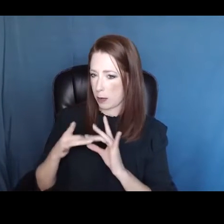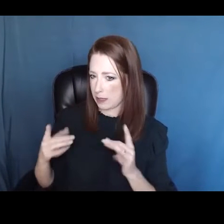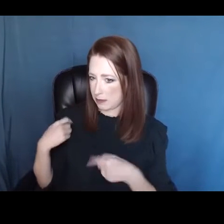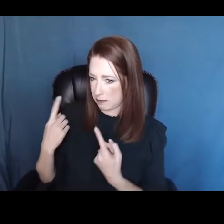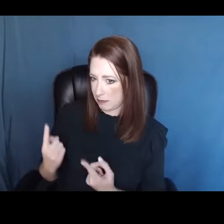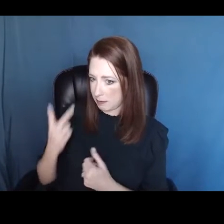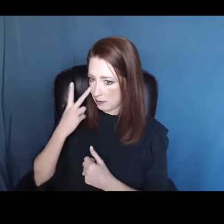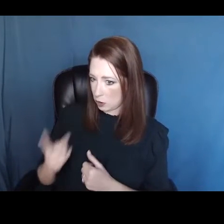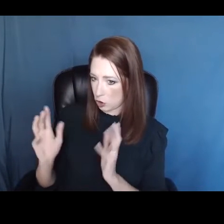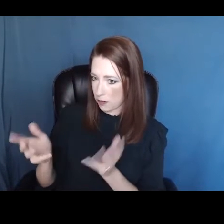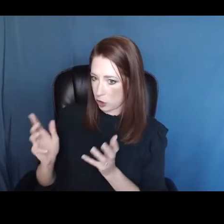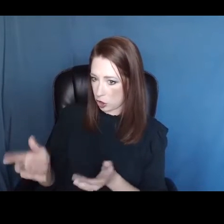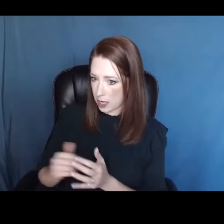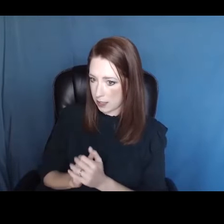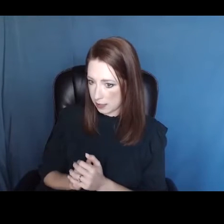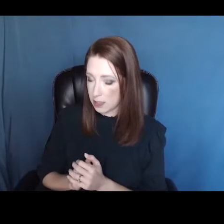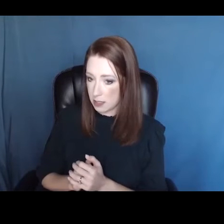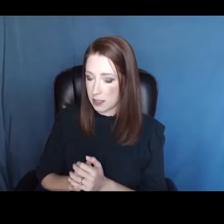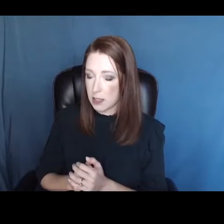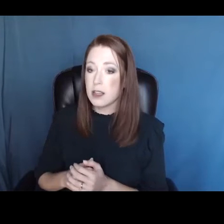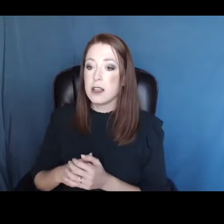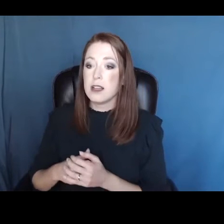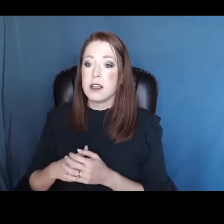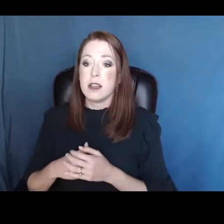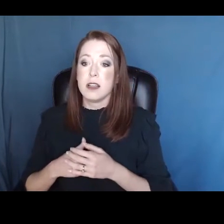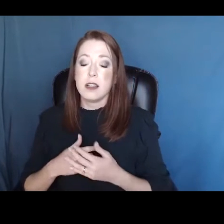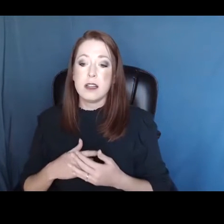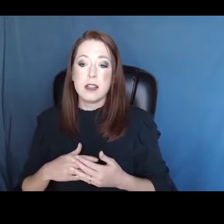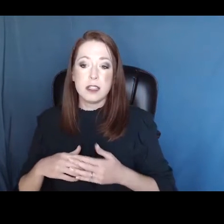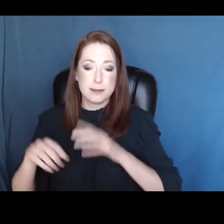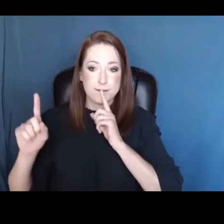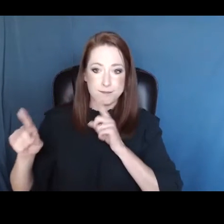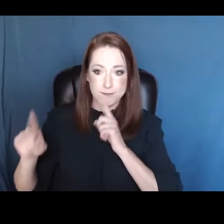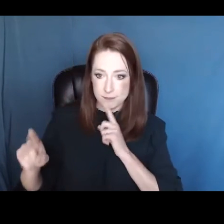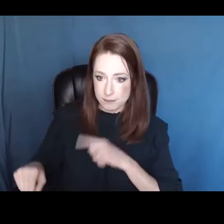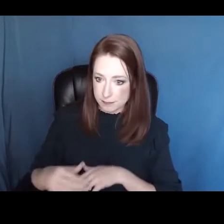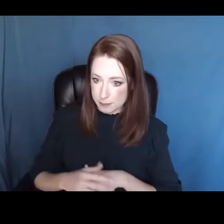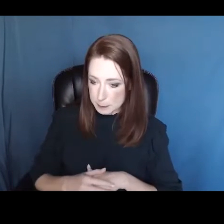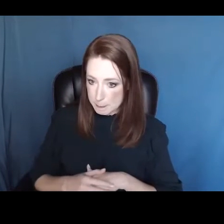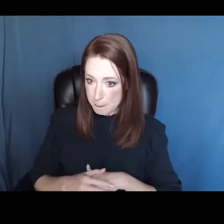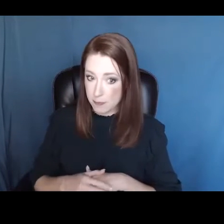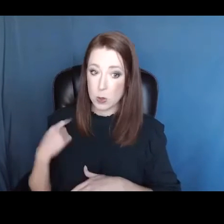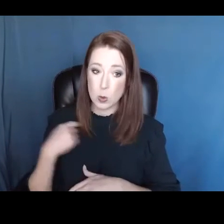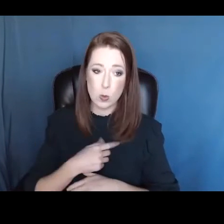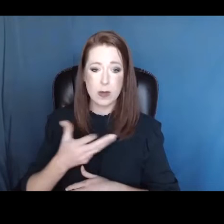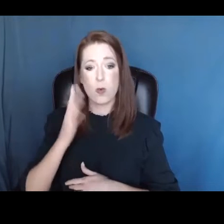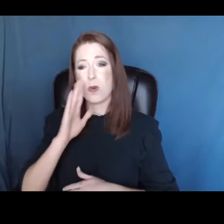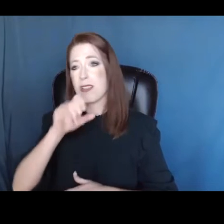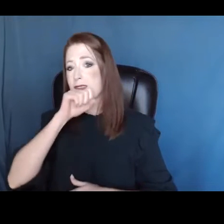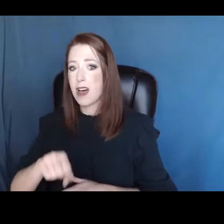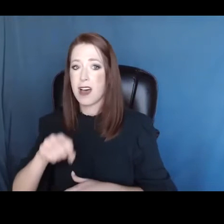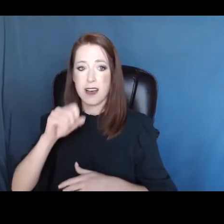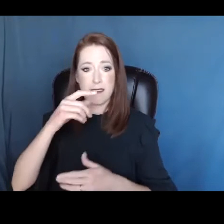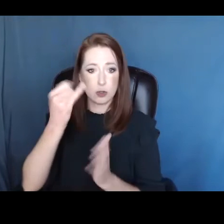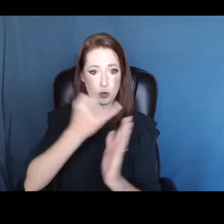the chat and in the question. So we'll have, we would love to make maps for people if they would